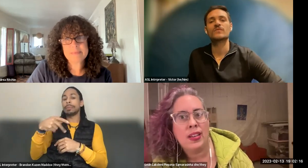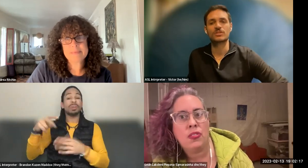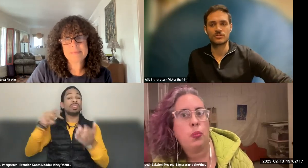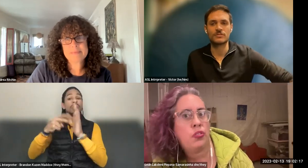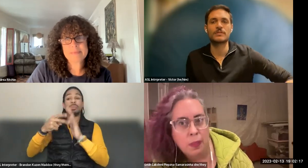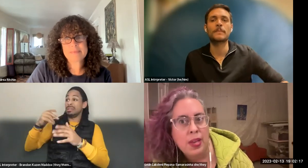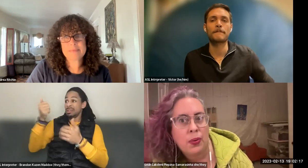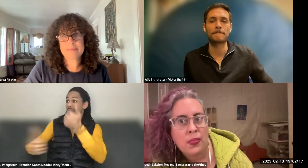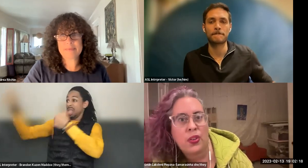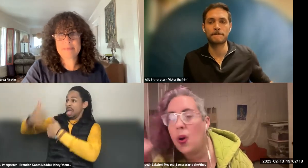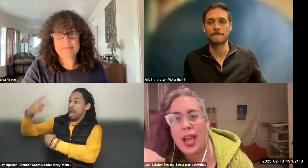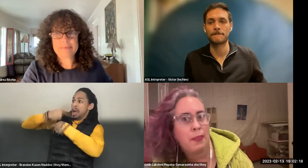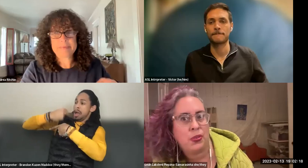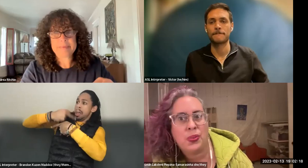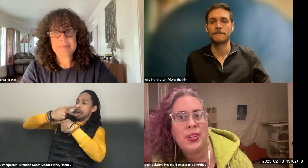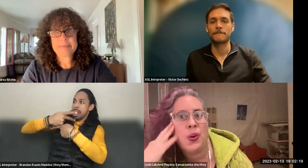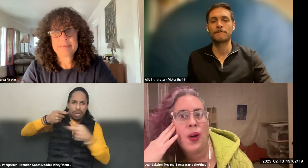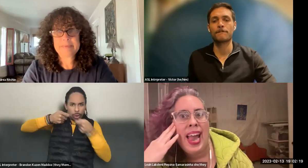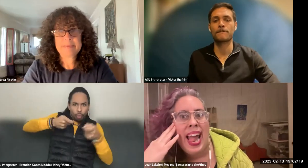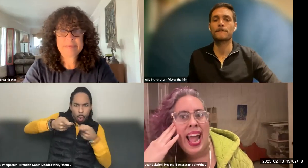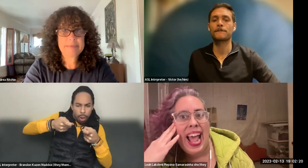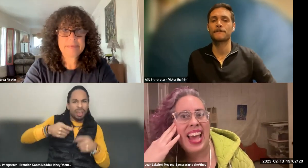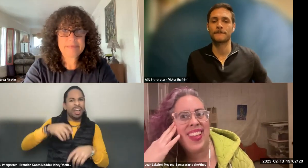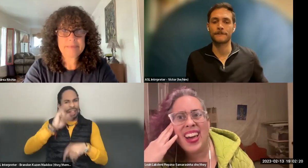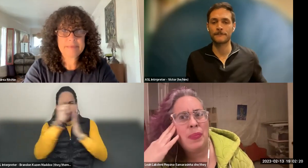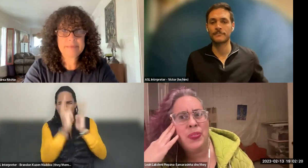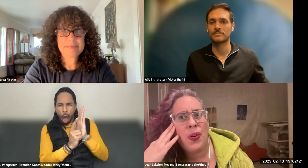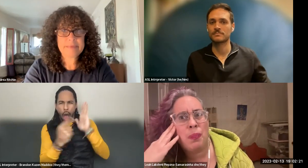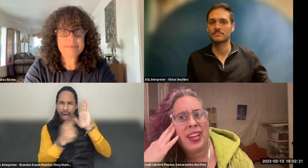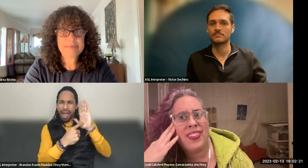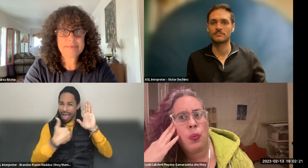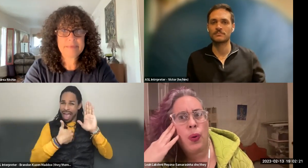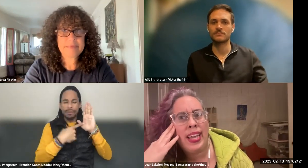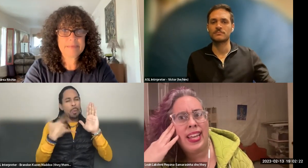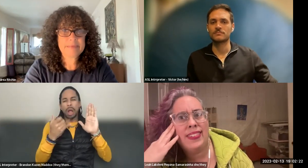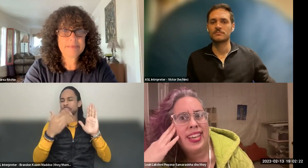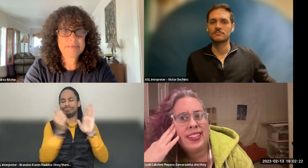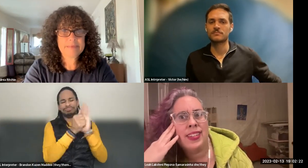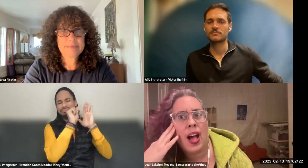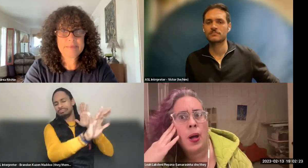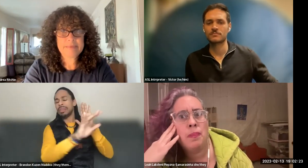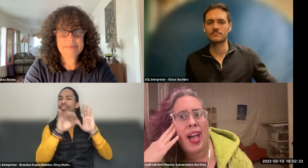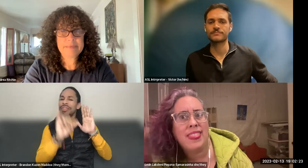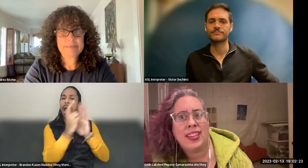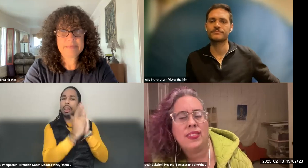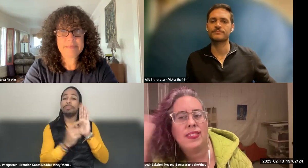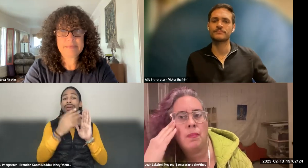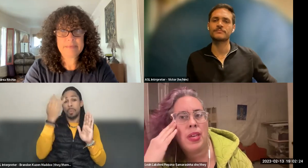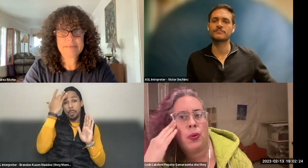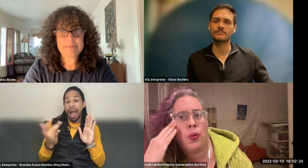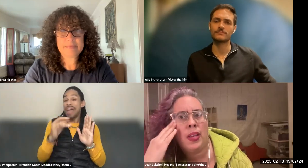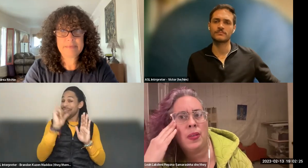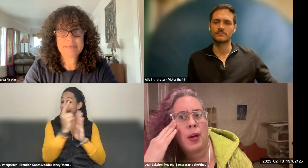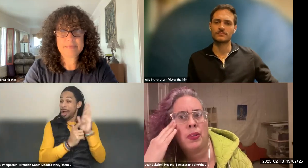law is, which some people on this call absolutely know. And a lot of people don't because of the way it's hidden. I think that